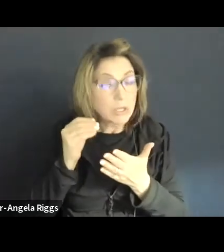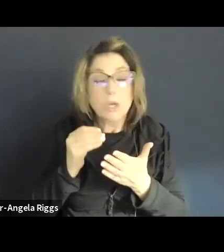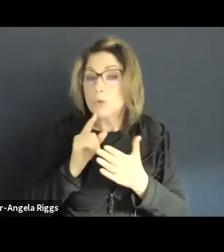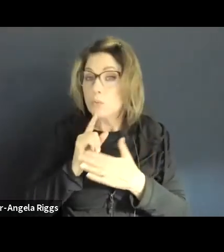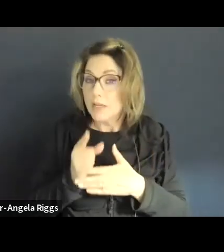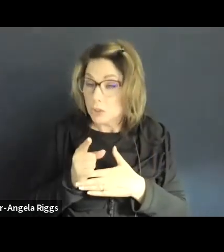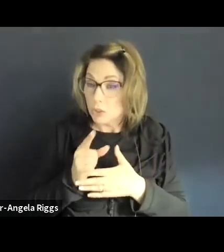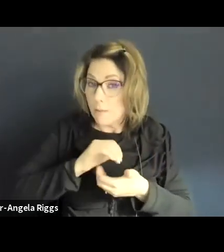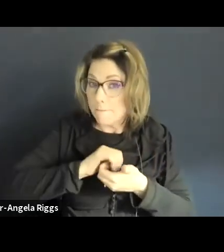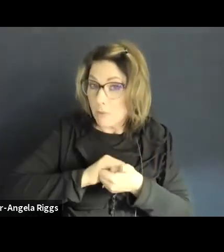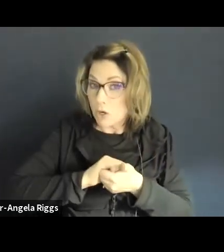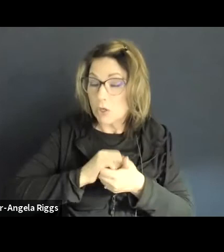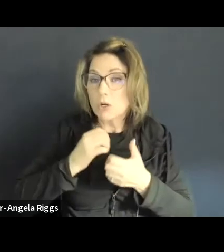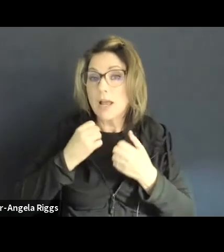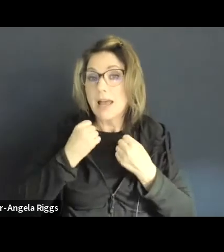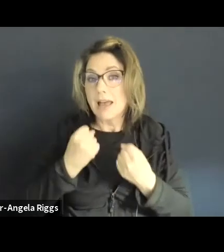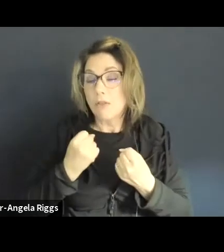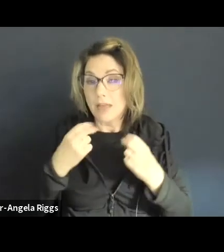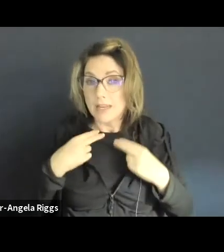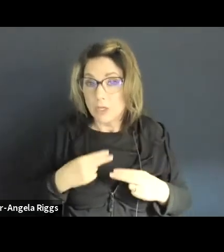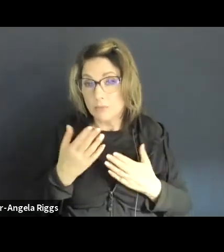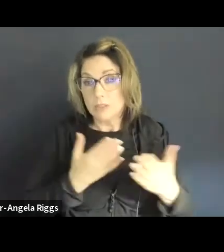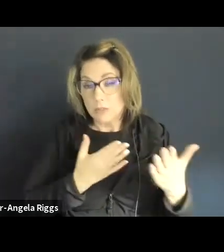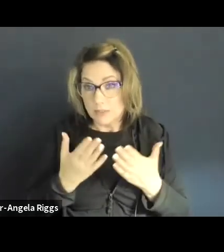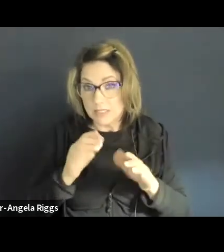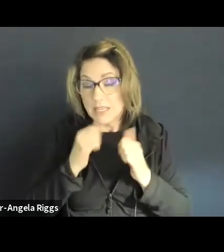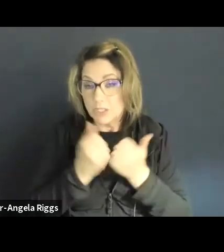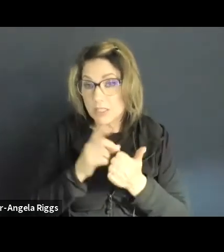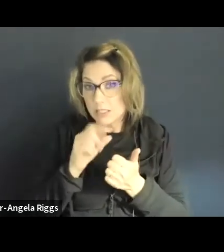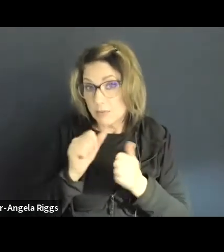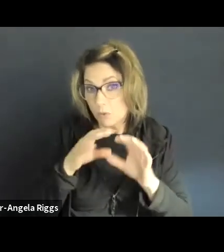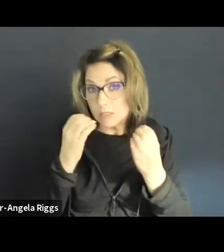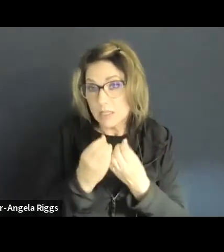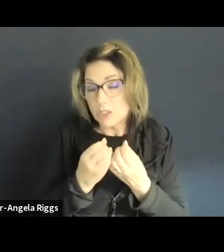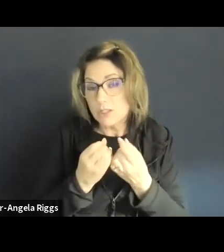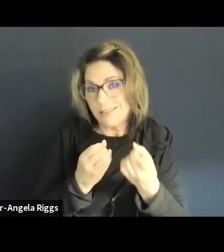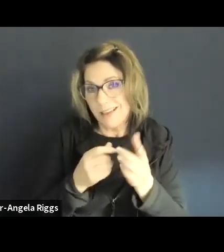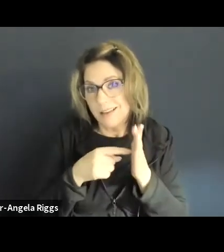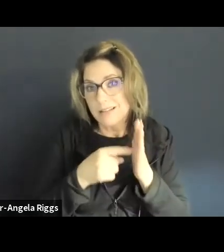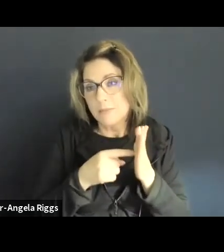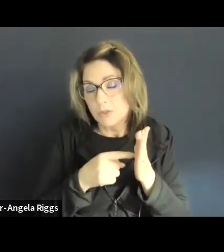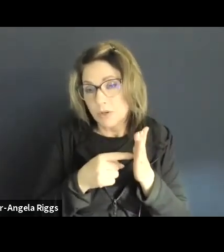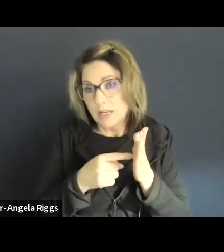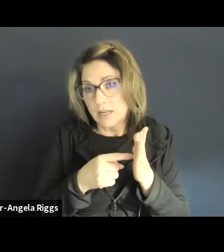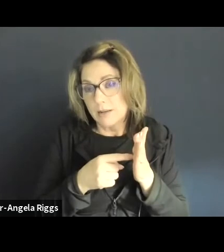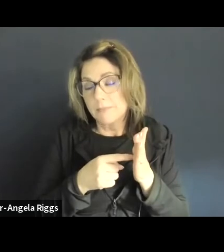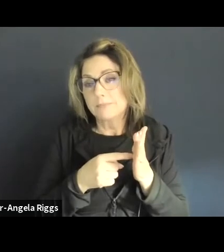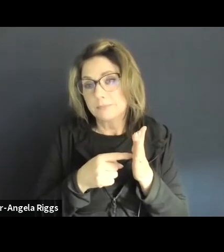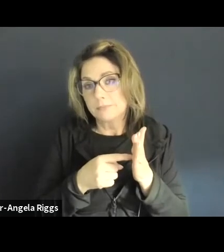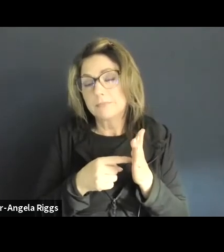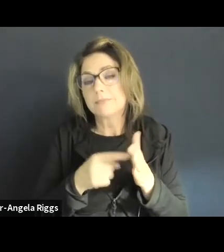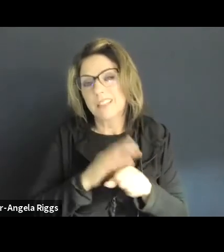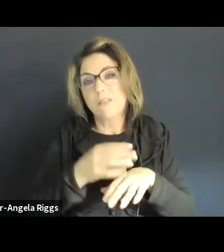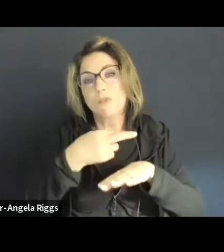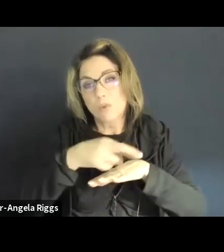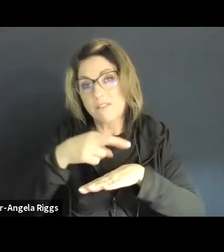that partner health and human service agencies and disability organizations have demonstrated capacity in referral and